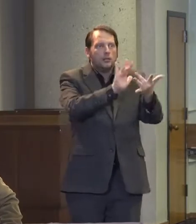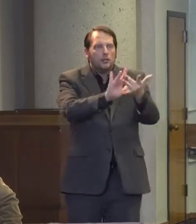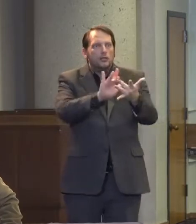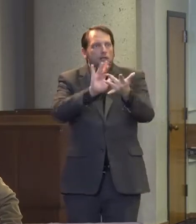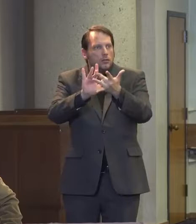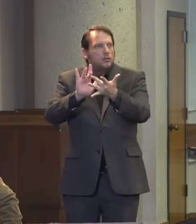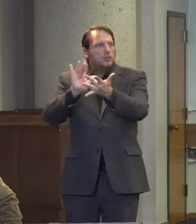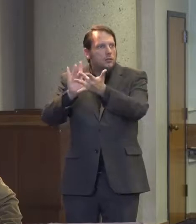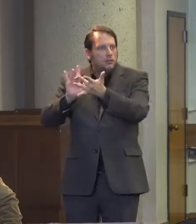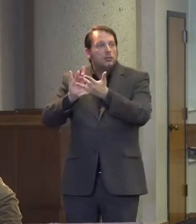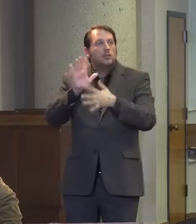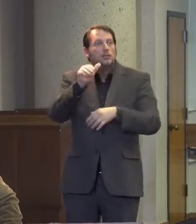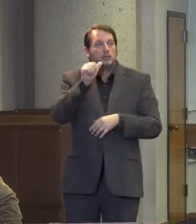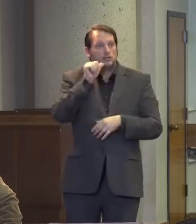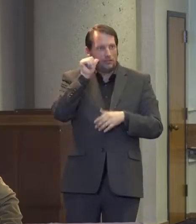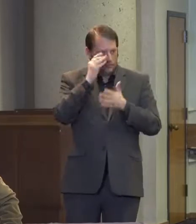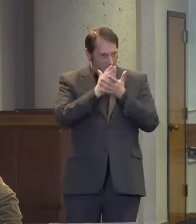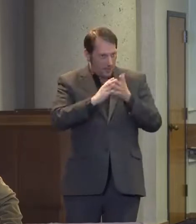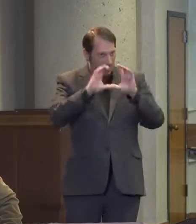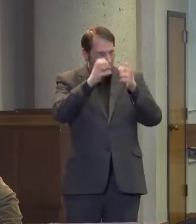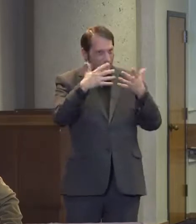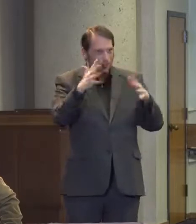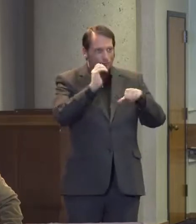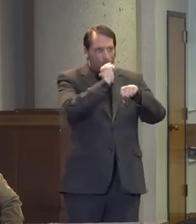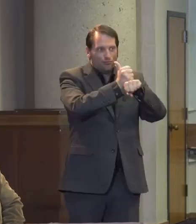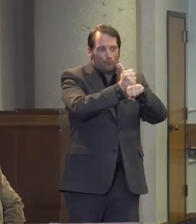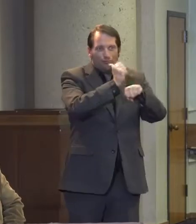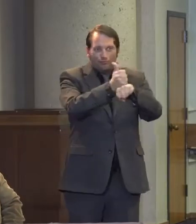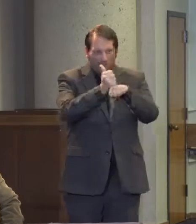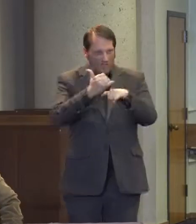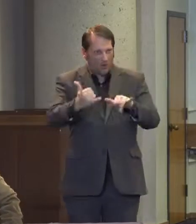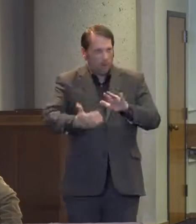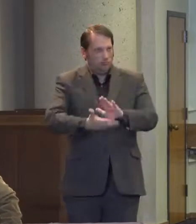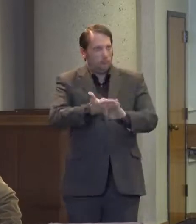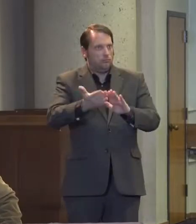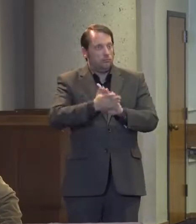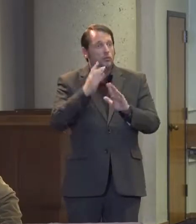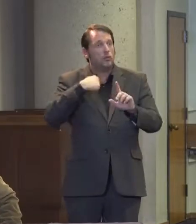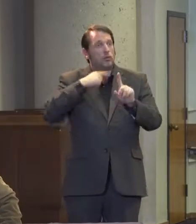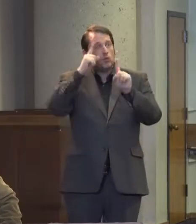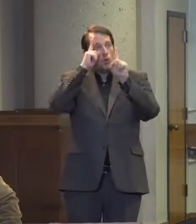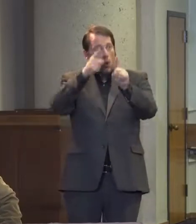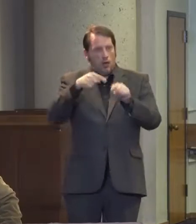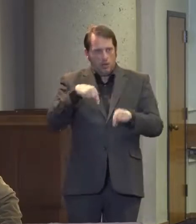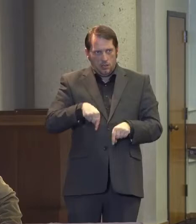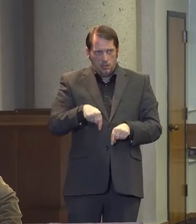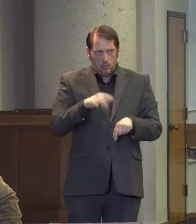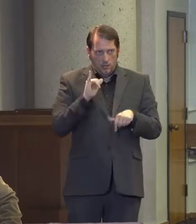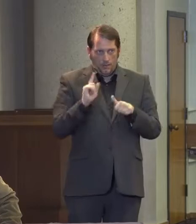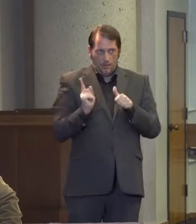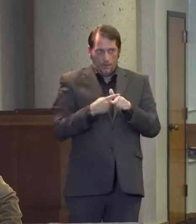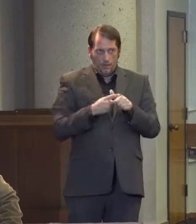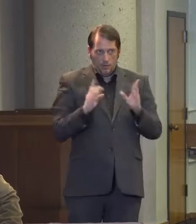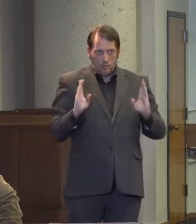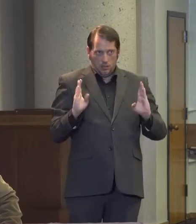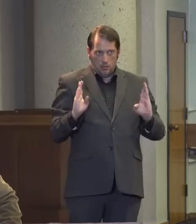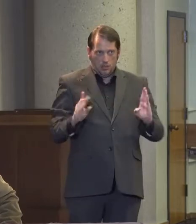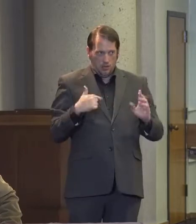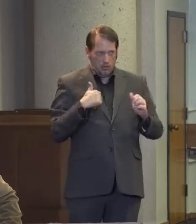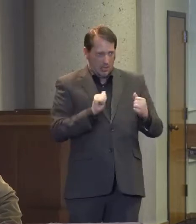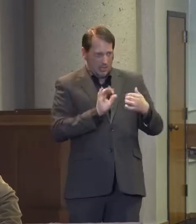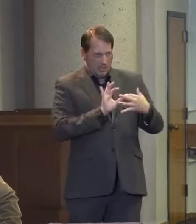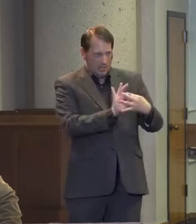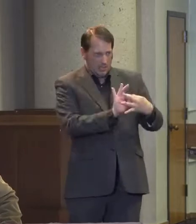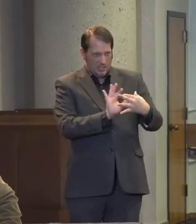some classes were up and running, and our goal is this first phase to connect and move these things out. Right now